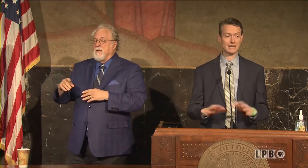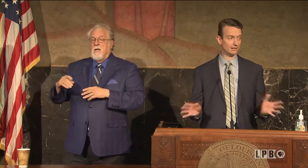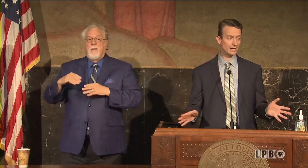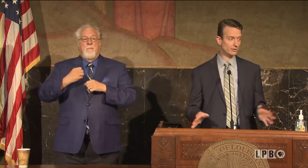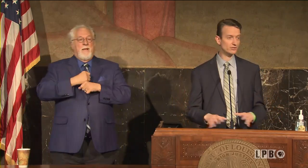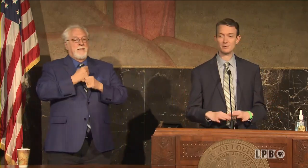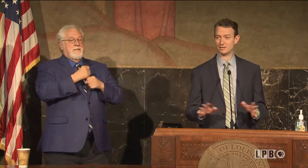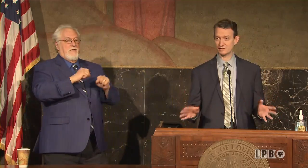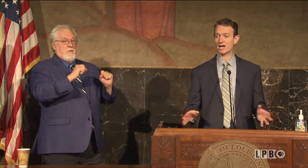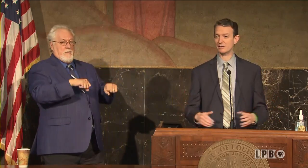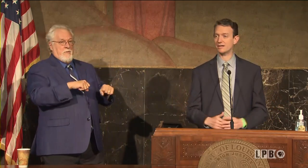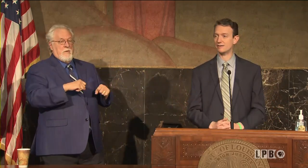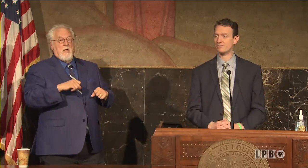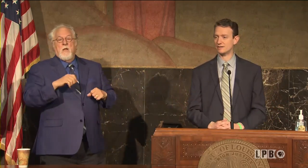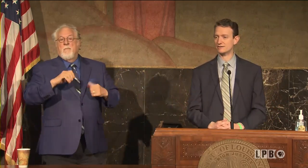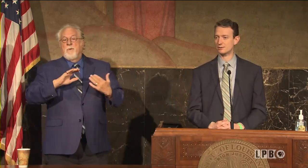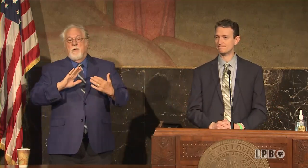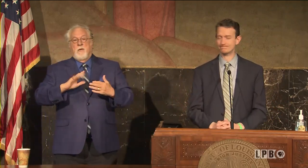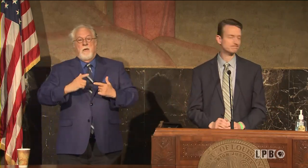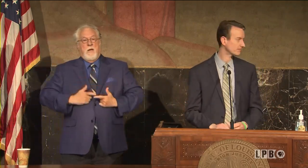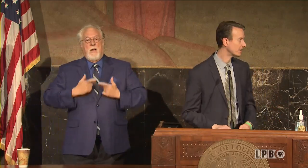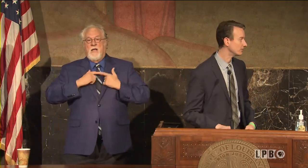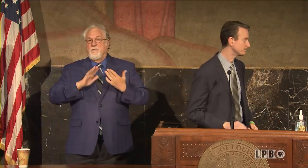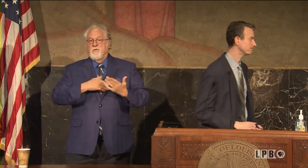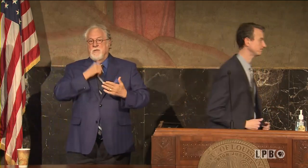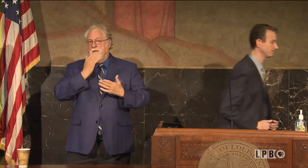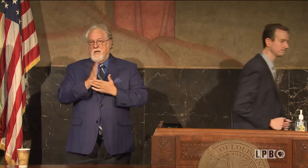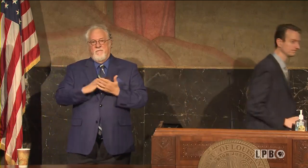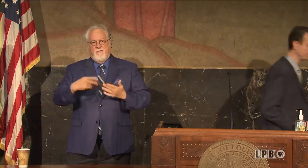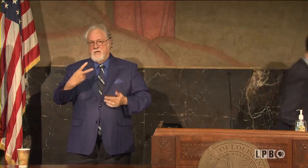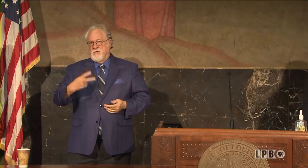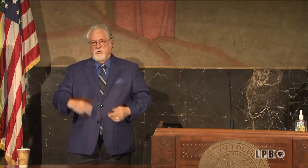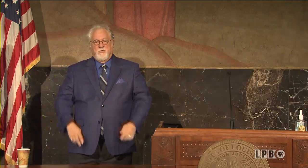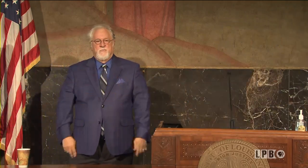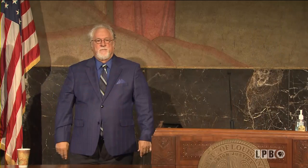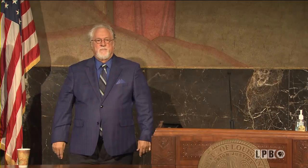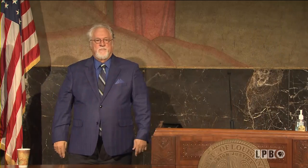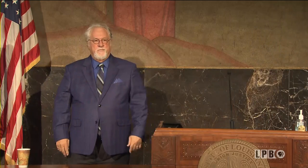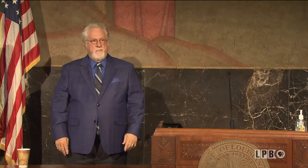clarify, live entertainment is not in phase 2. Thank you.